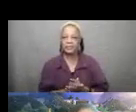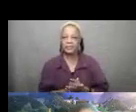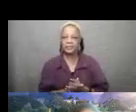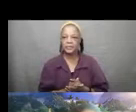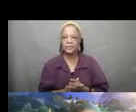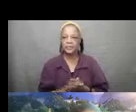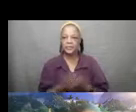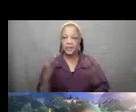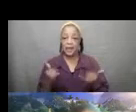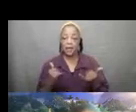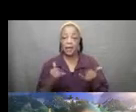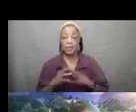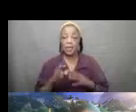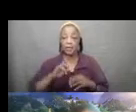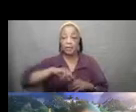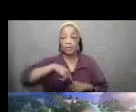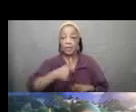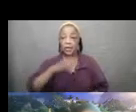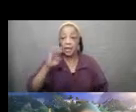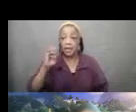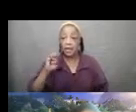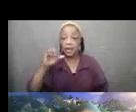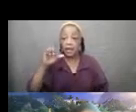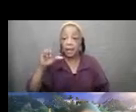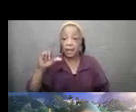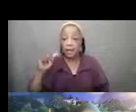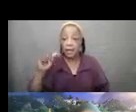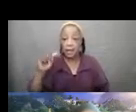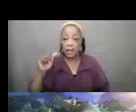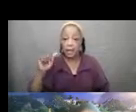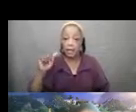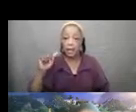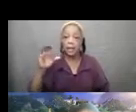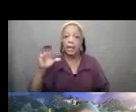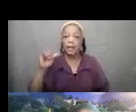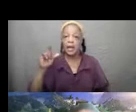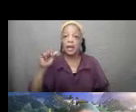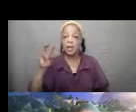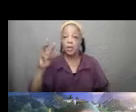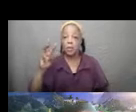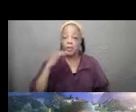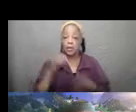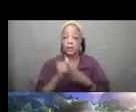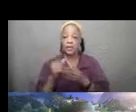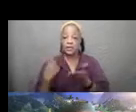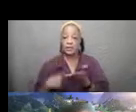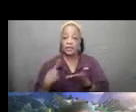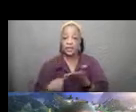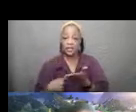it over to Ella Callow, who'll be leading us in the discussion today, but also to just ground us a little bit in